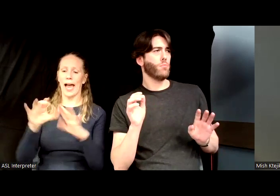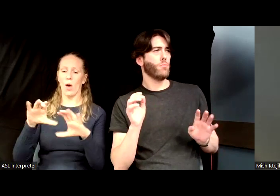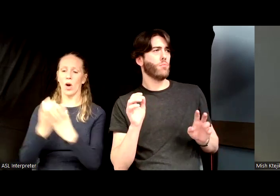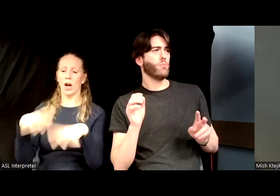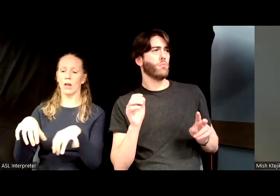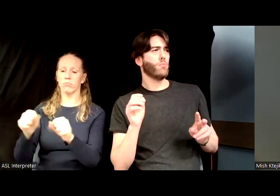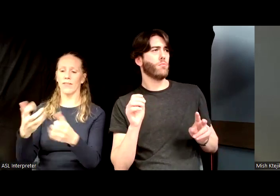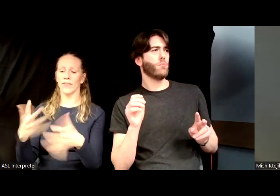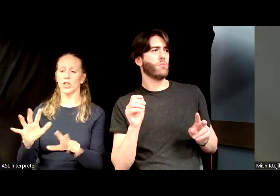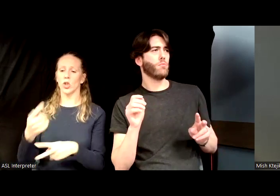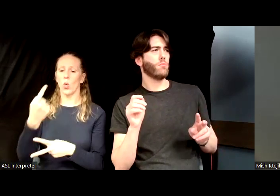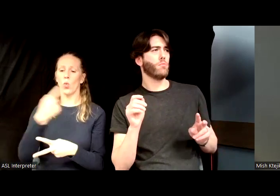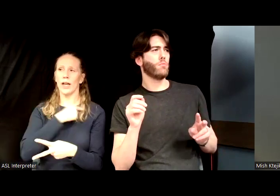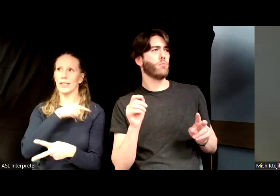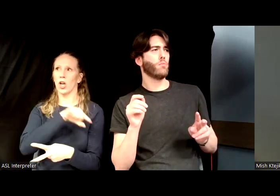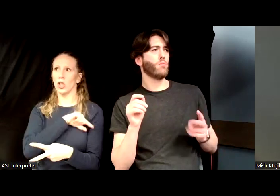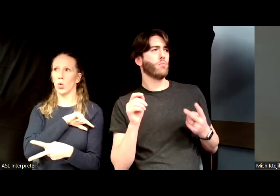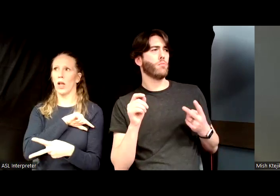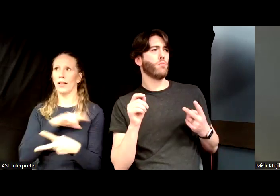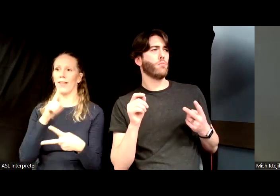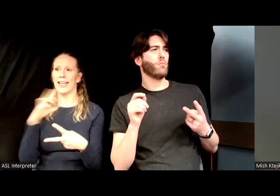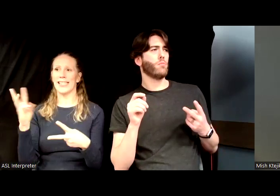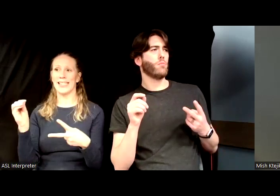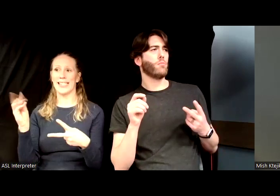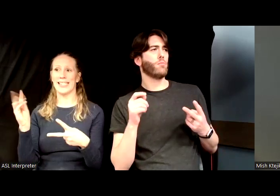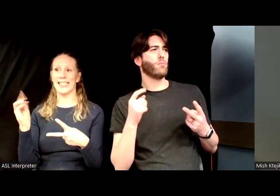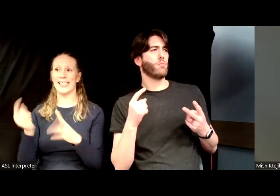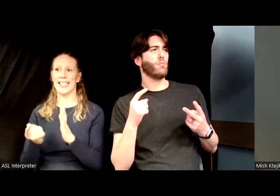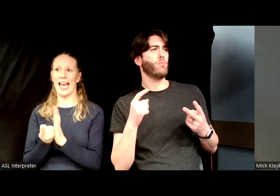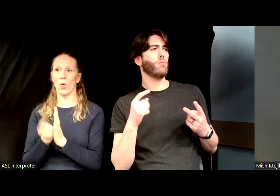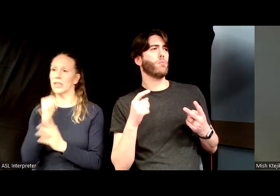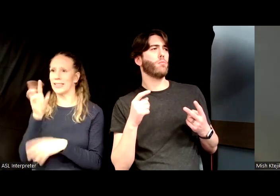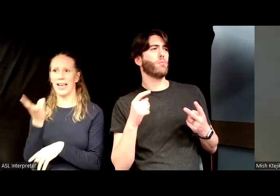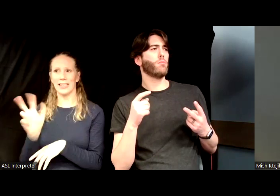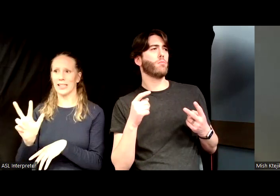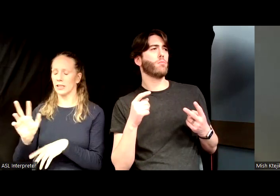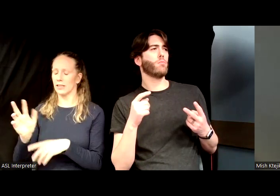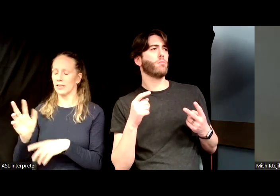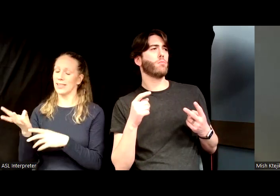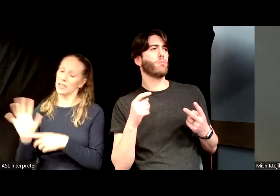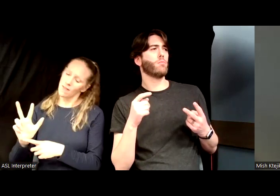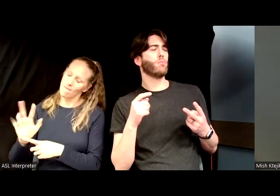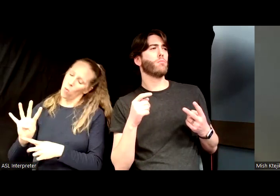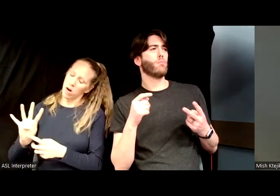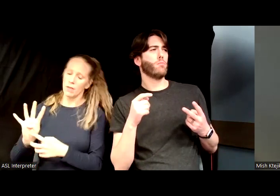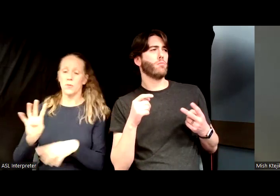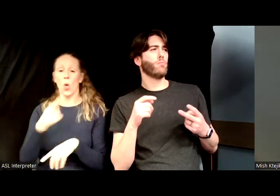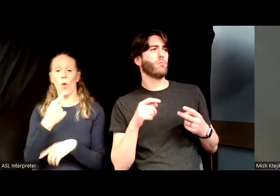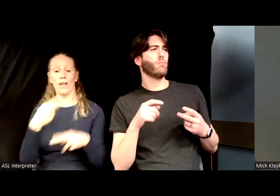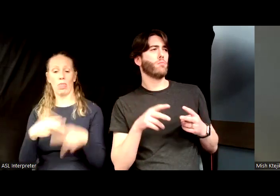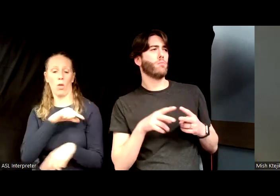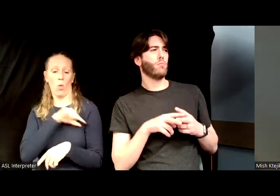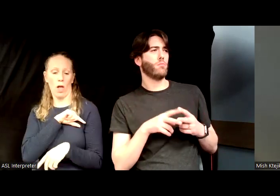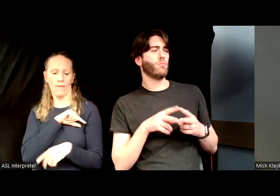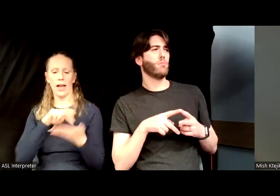one's called Calling qualified, the same 6 and one's 60 hours. One's called qualified, which means you